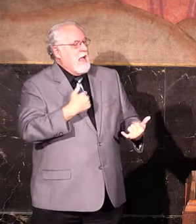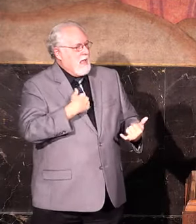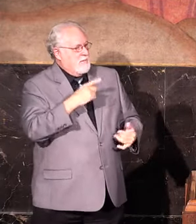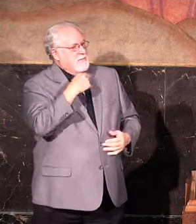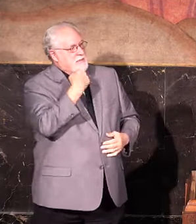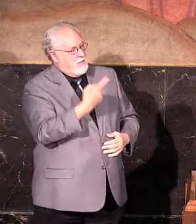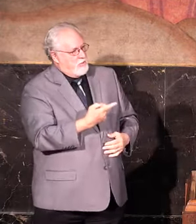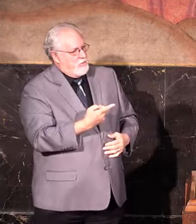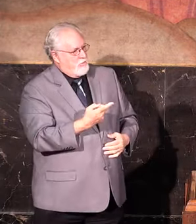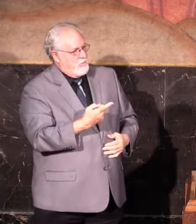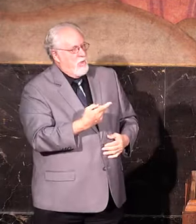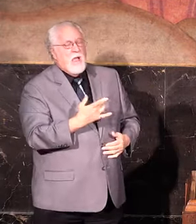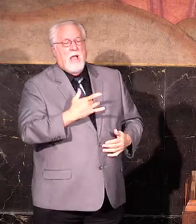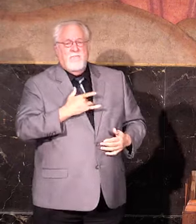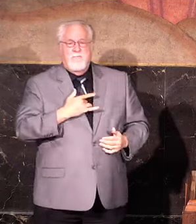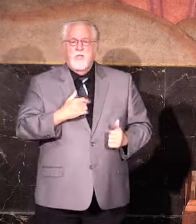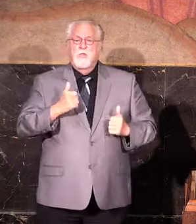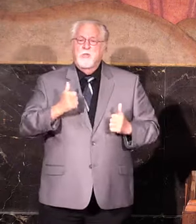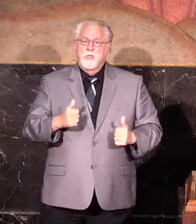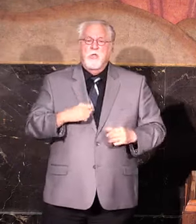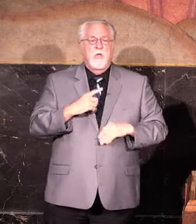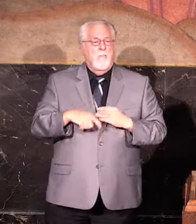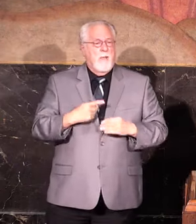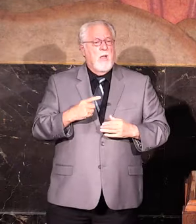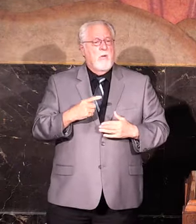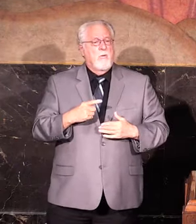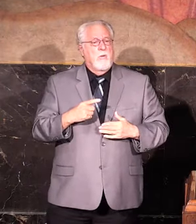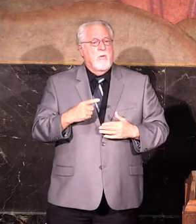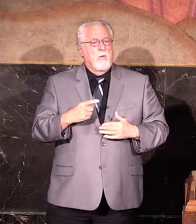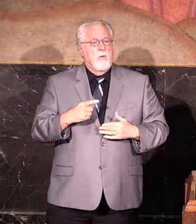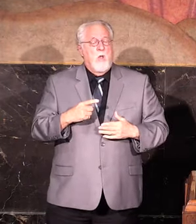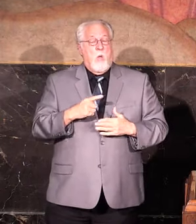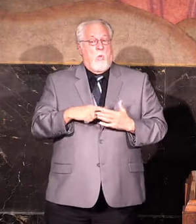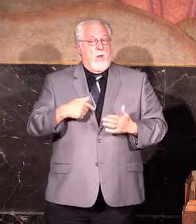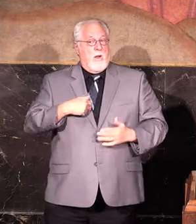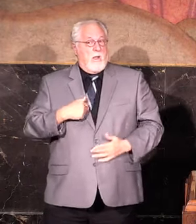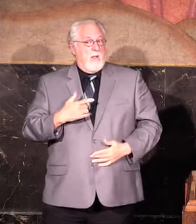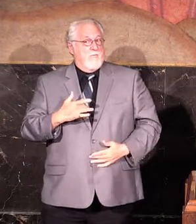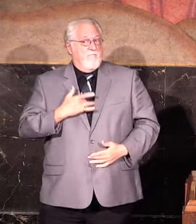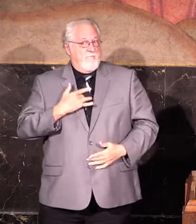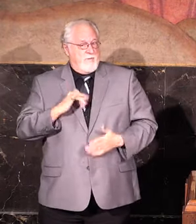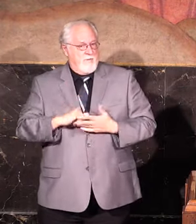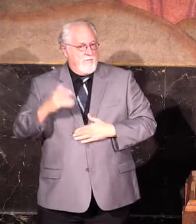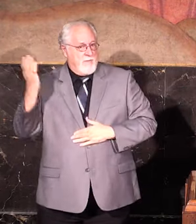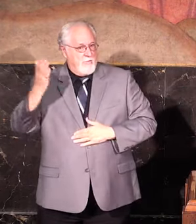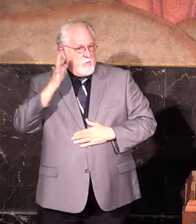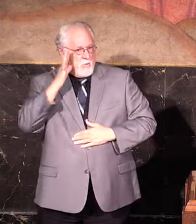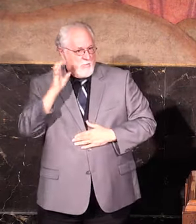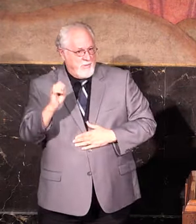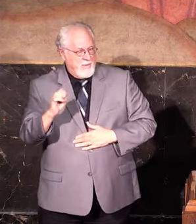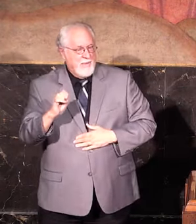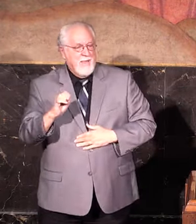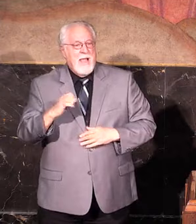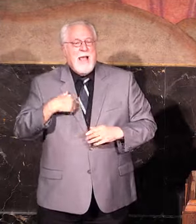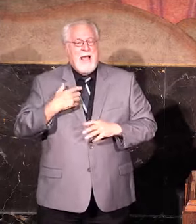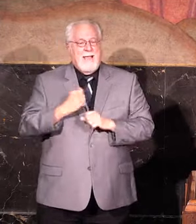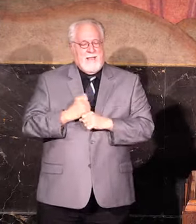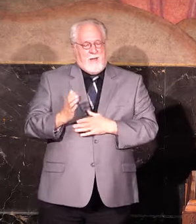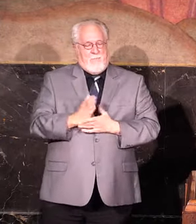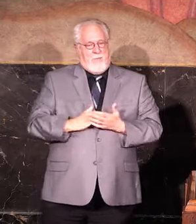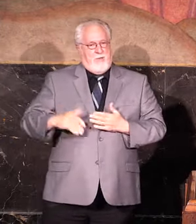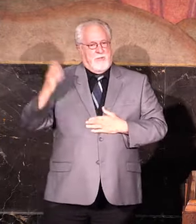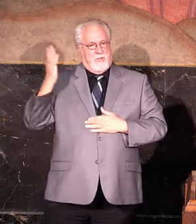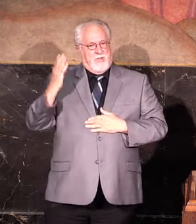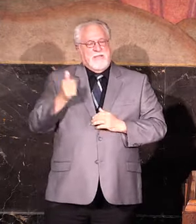you that I feel pretty good about what I believe the presentation is going to be because I get partial presentations